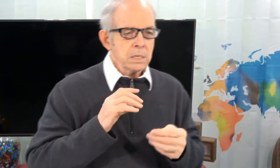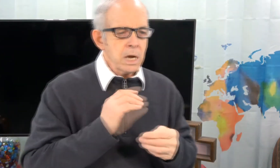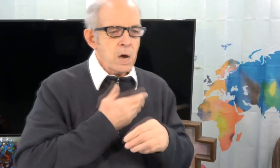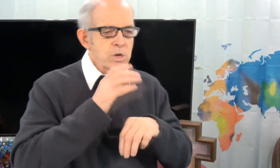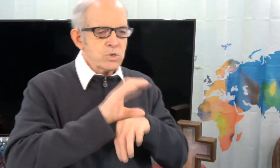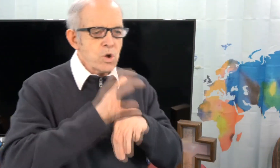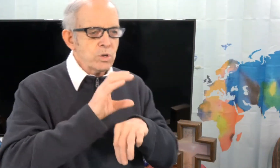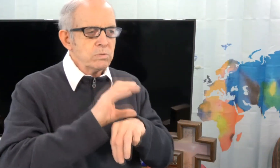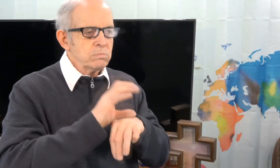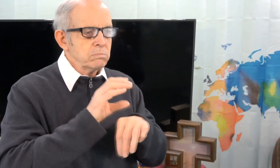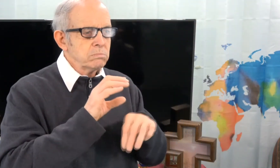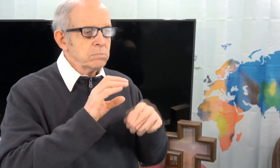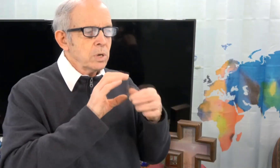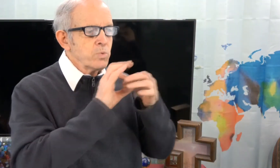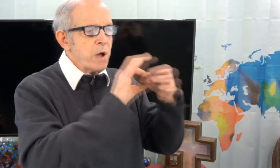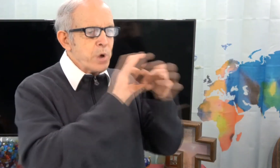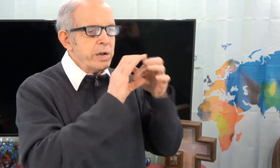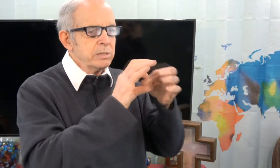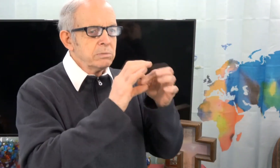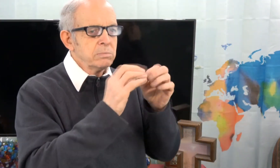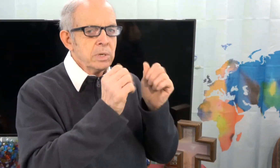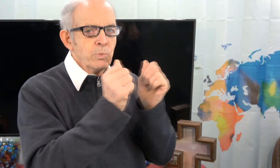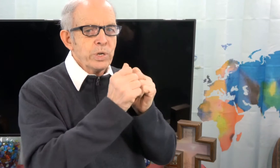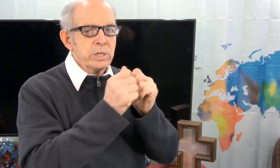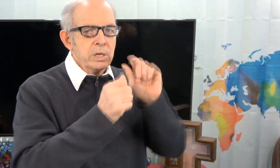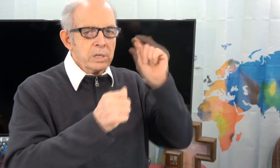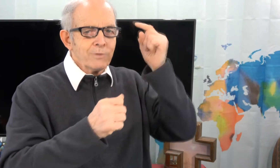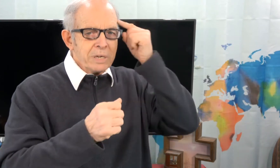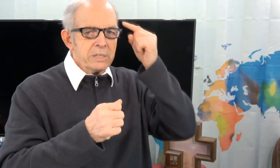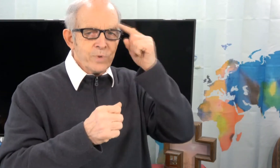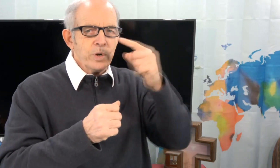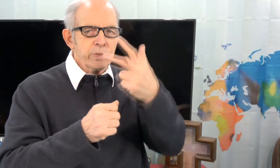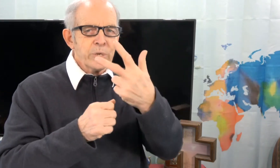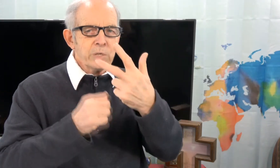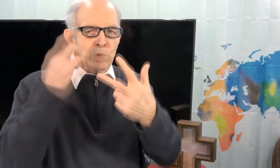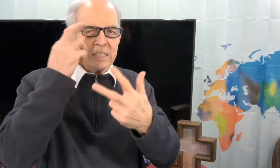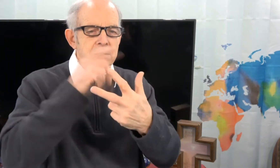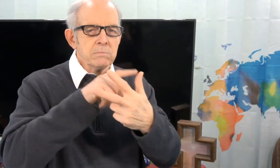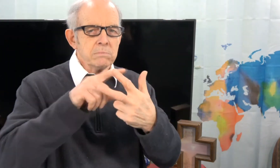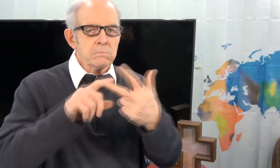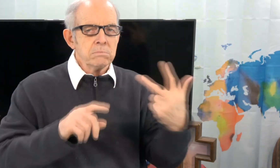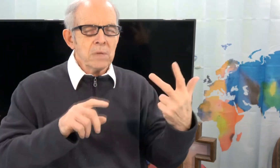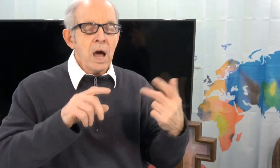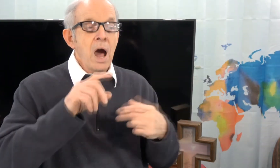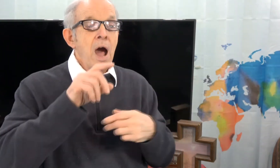I was too rapping with government for three reasons.